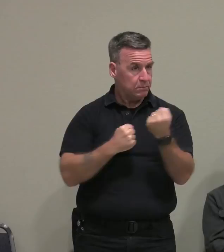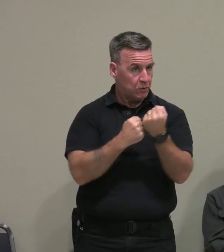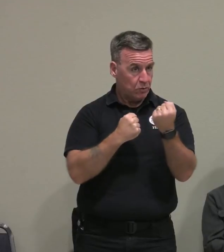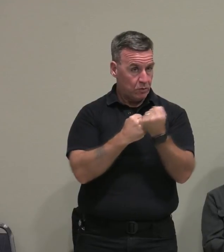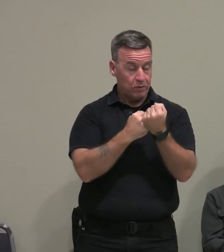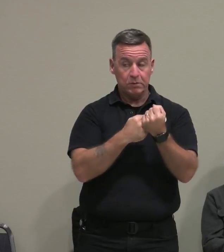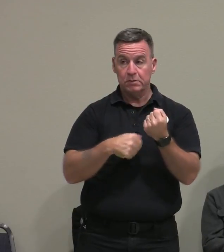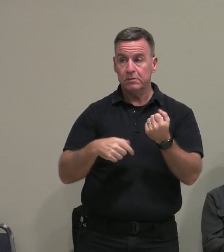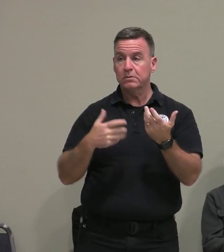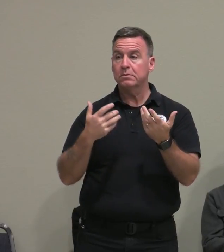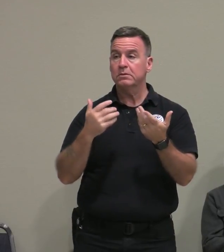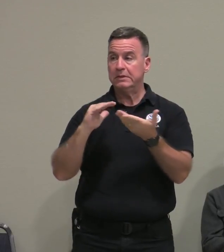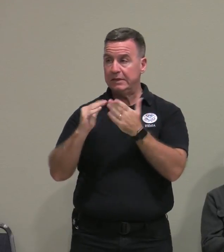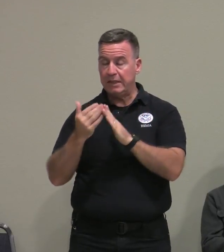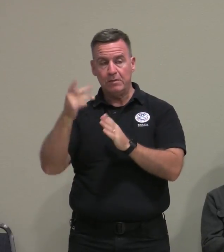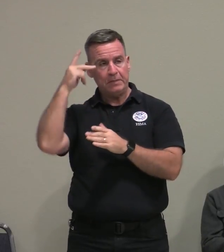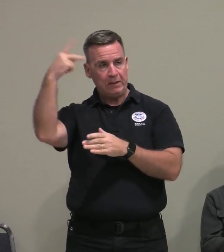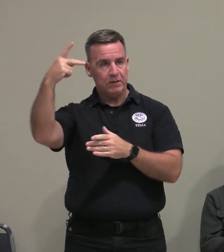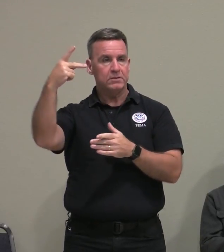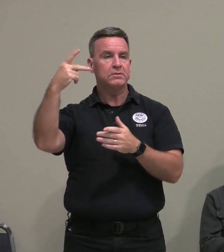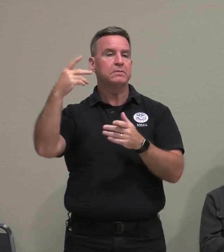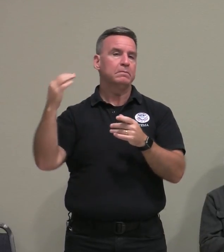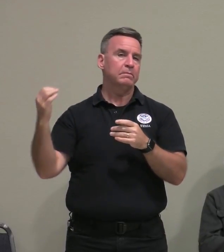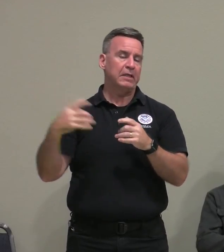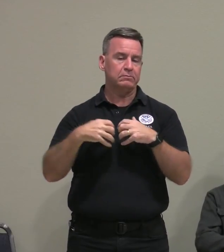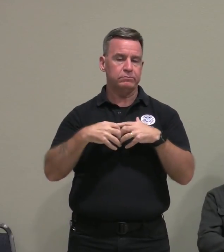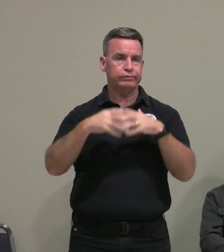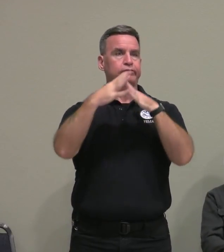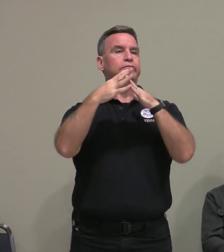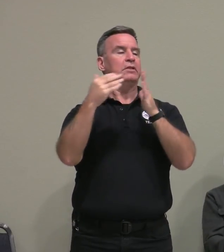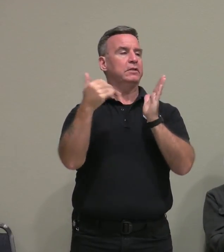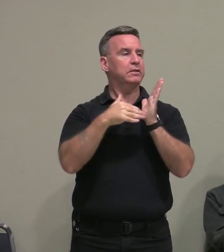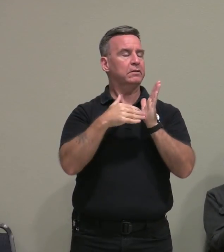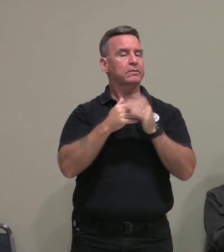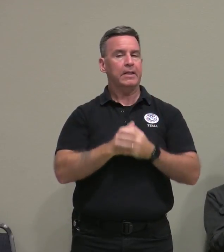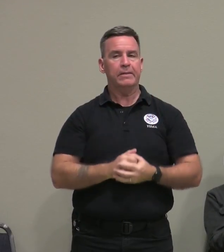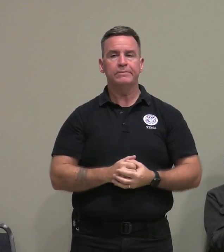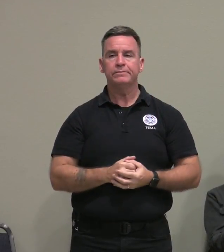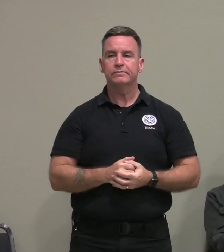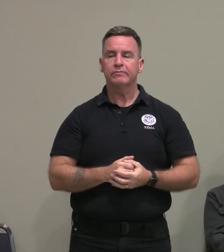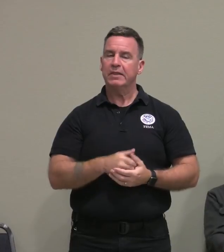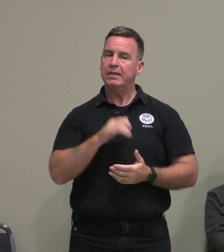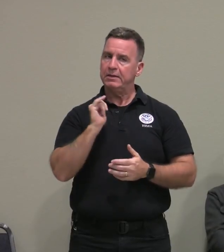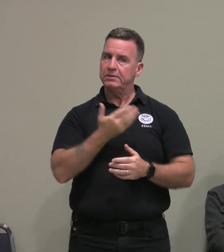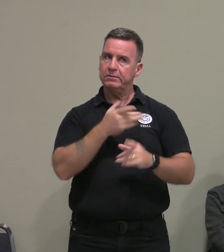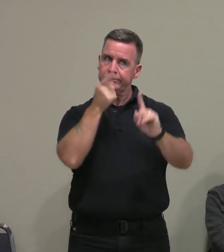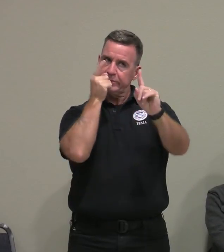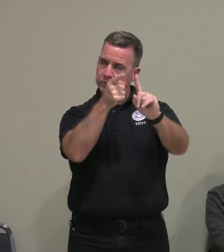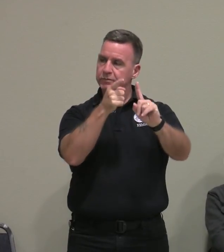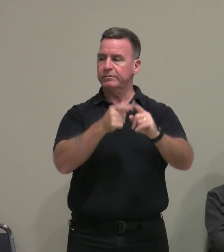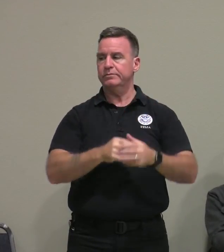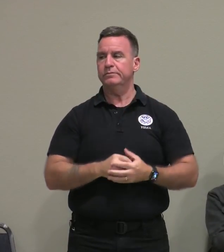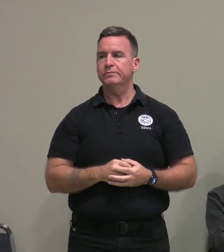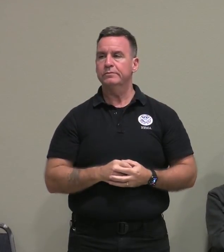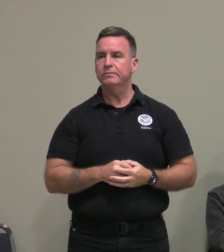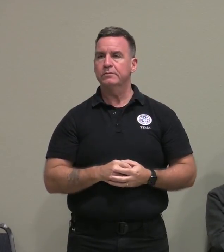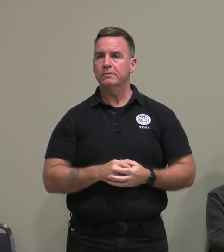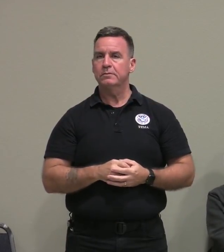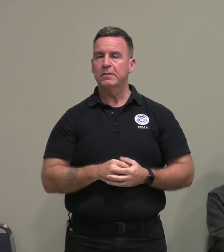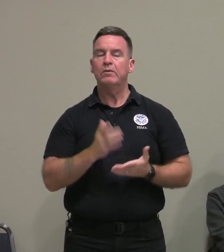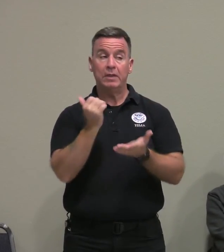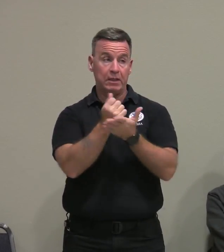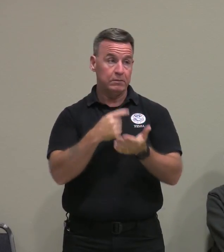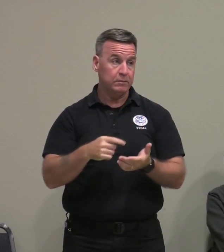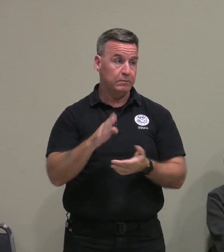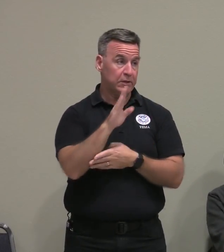the town of Paradise to get back up on their feet and get rebuilt. That is our objective and our goal. And we're going to